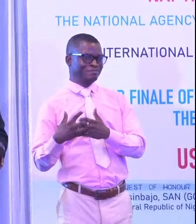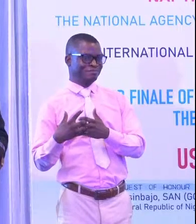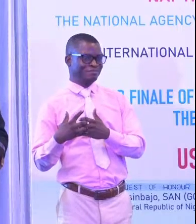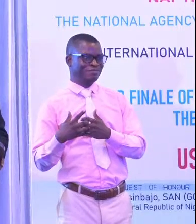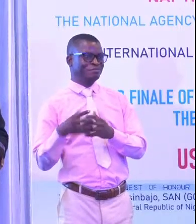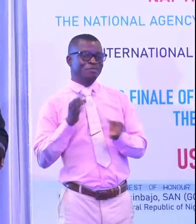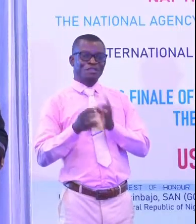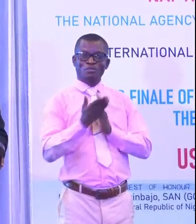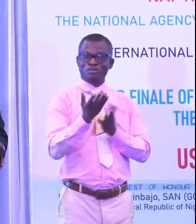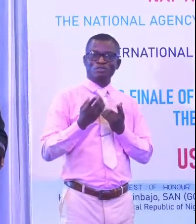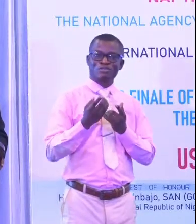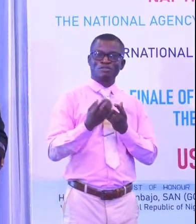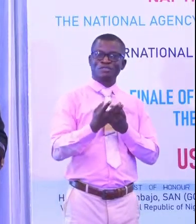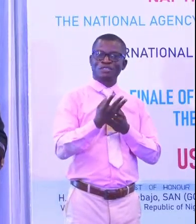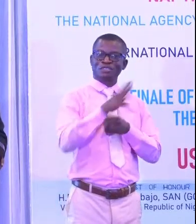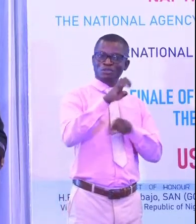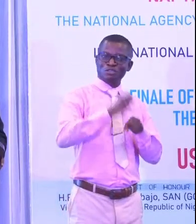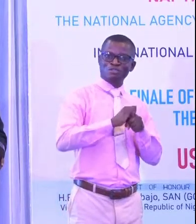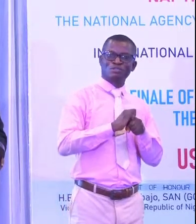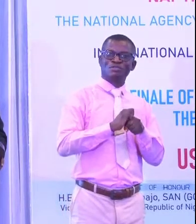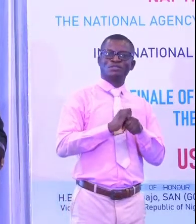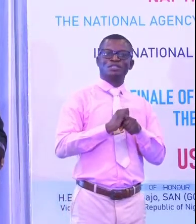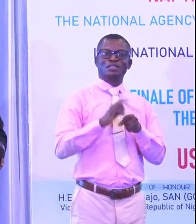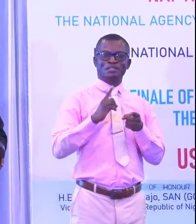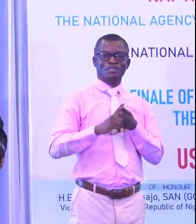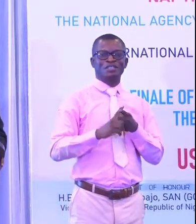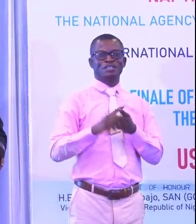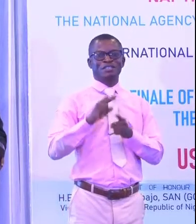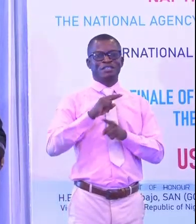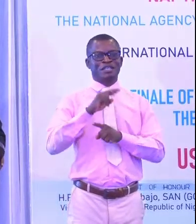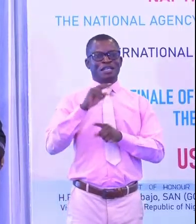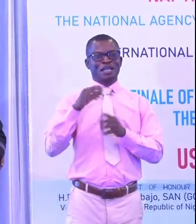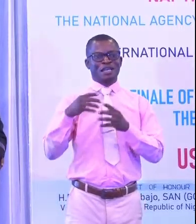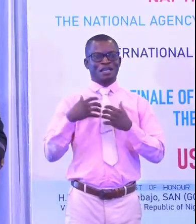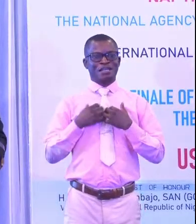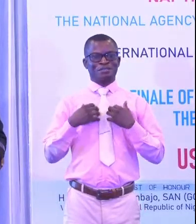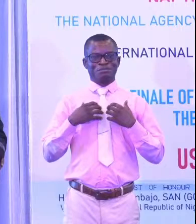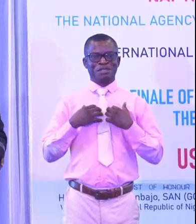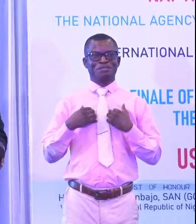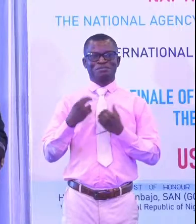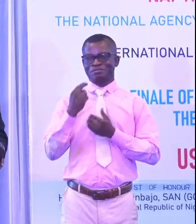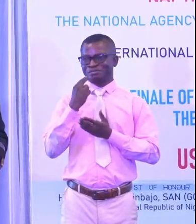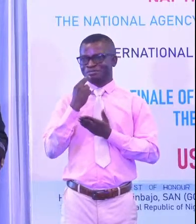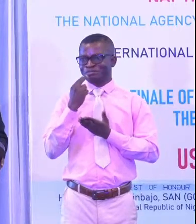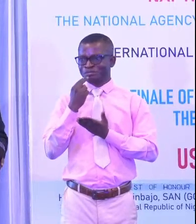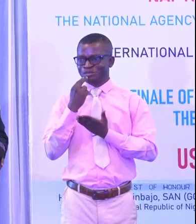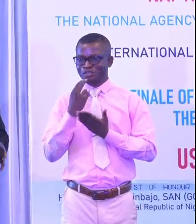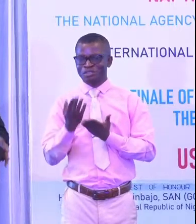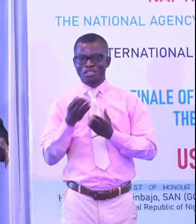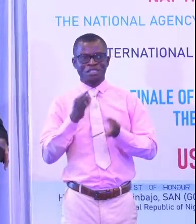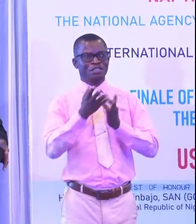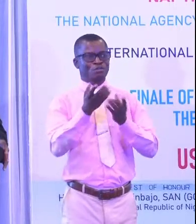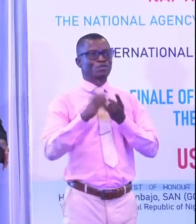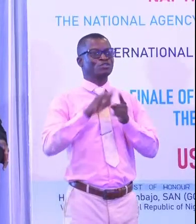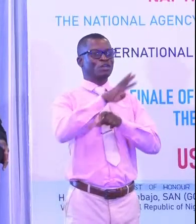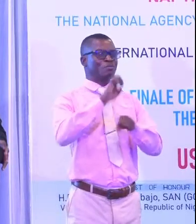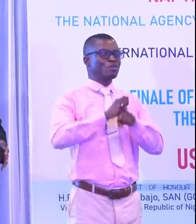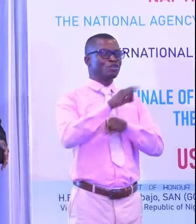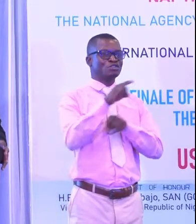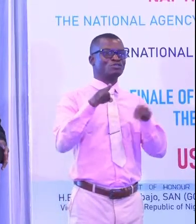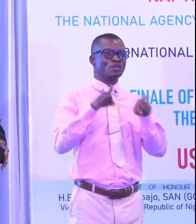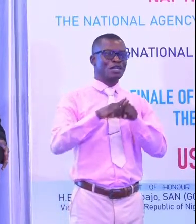garden boy, they say you are a landscape executive and animal nutritionist. If they want to recruit you